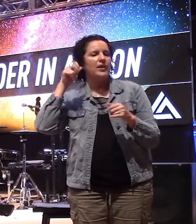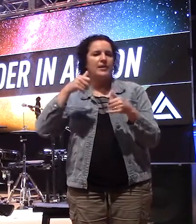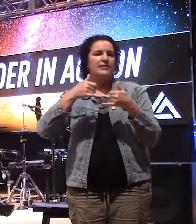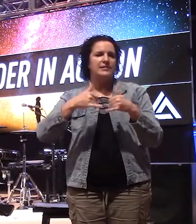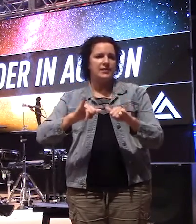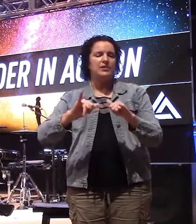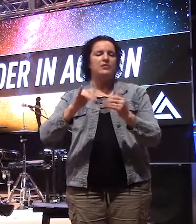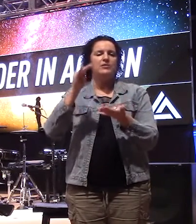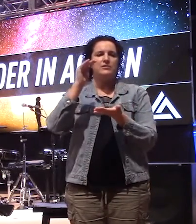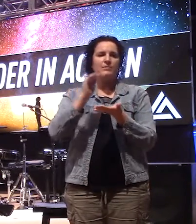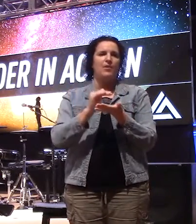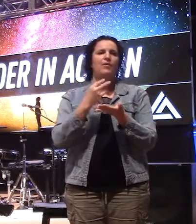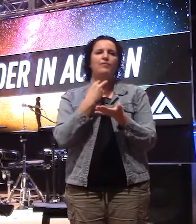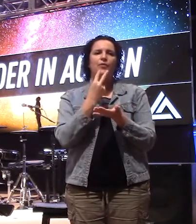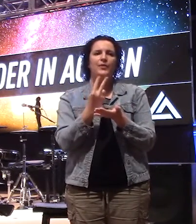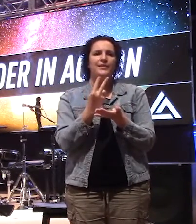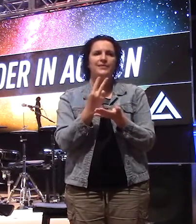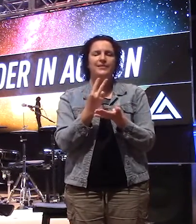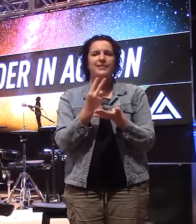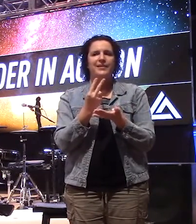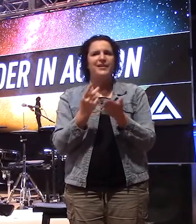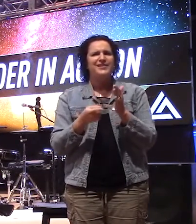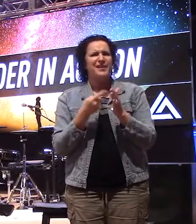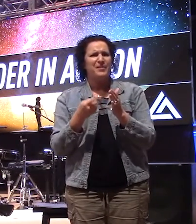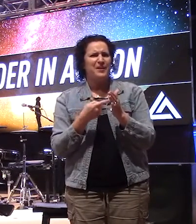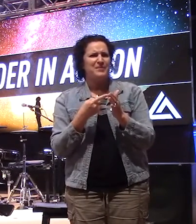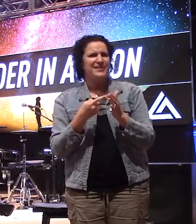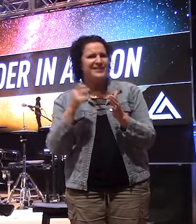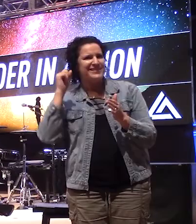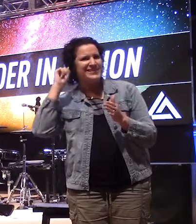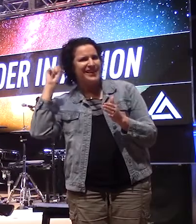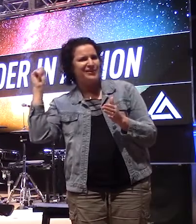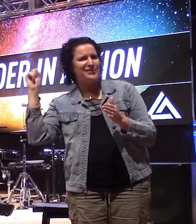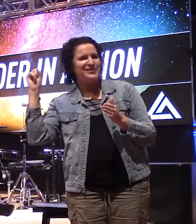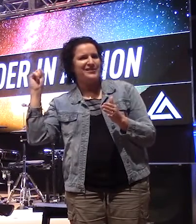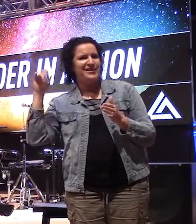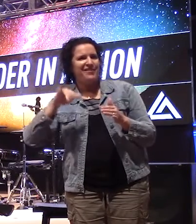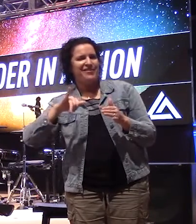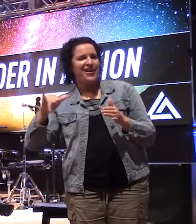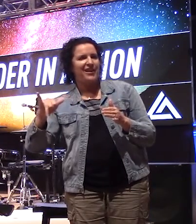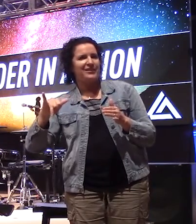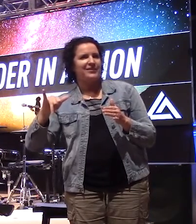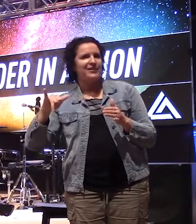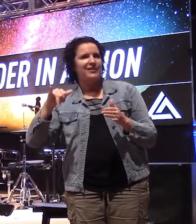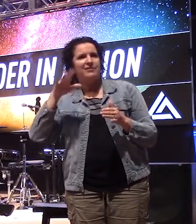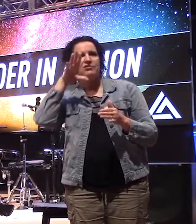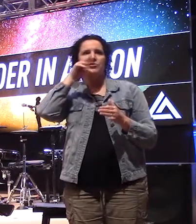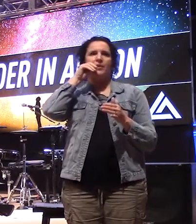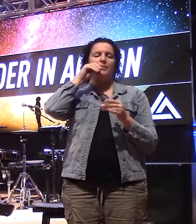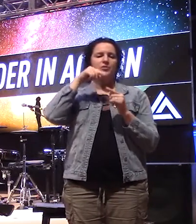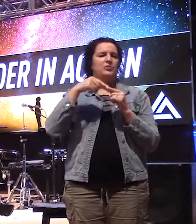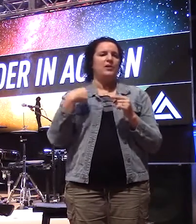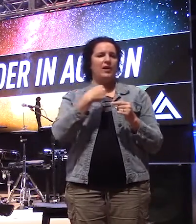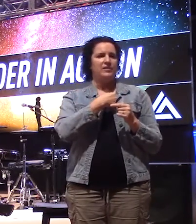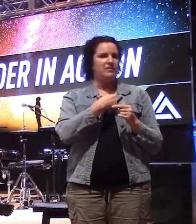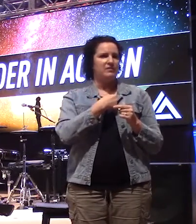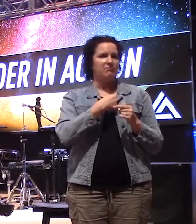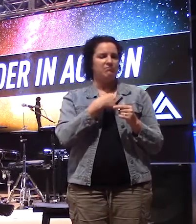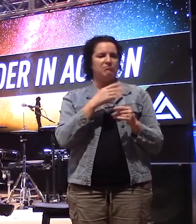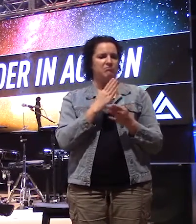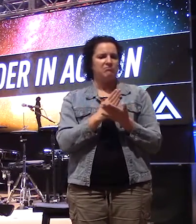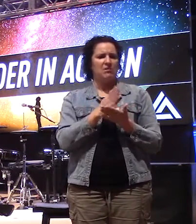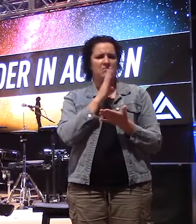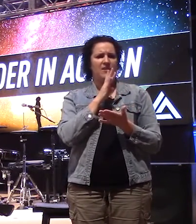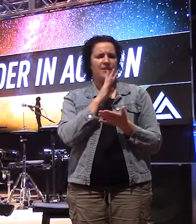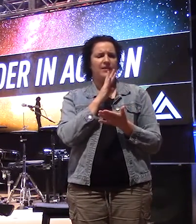seem shut up to us. Earl Lutzer was the pastor of Moody Church in Chicago, Illinois. Was a good friend of